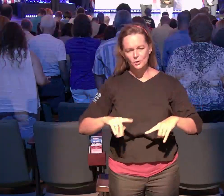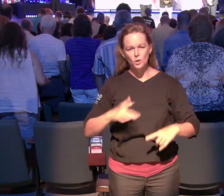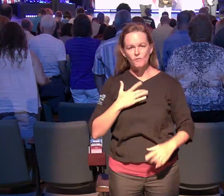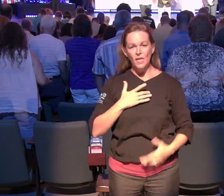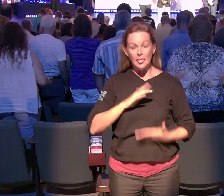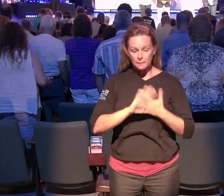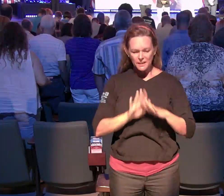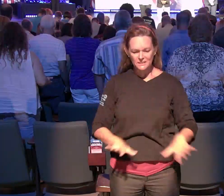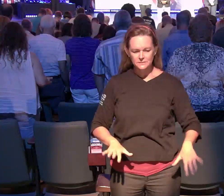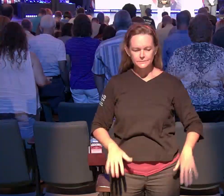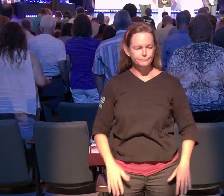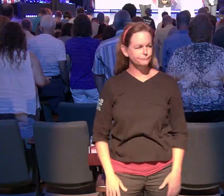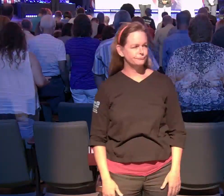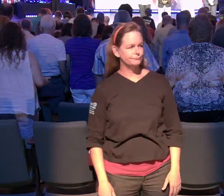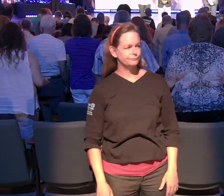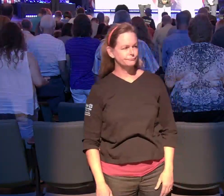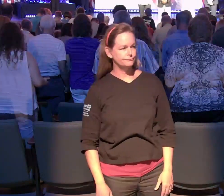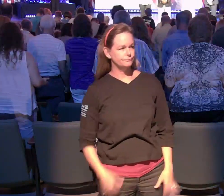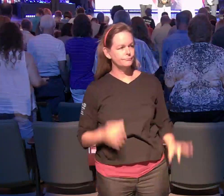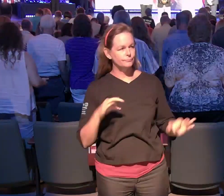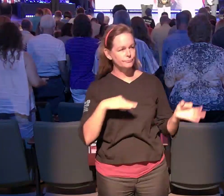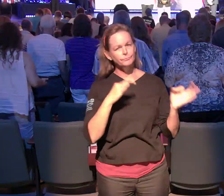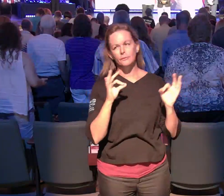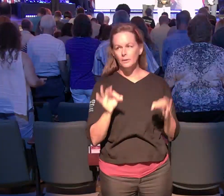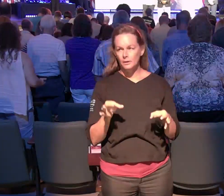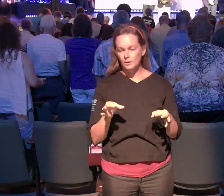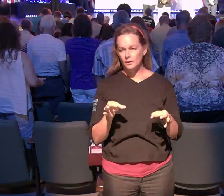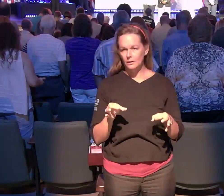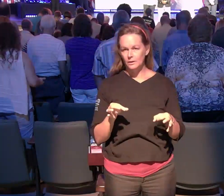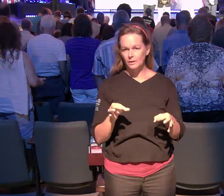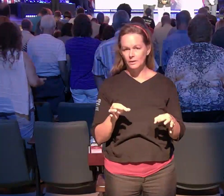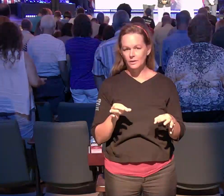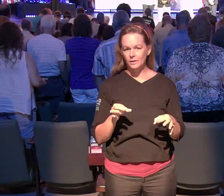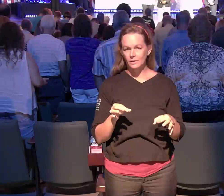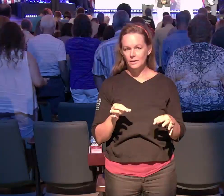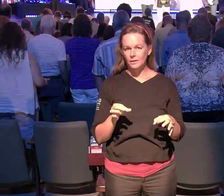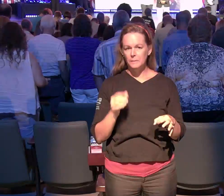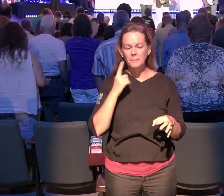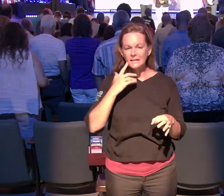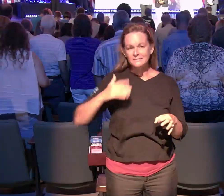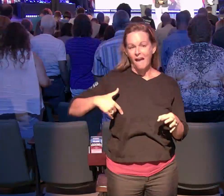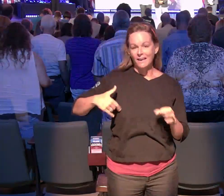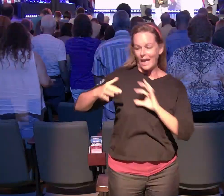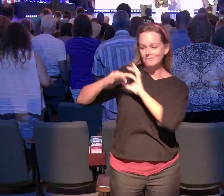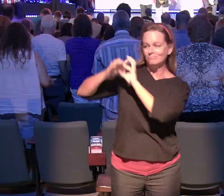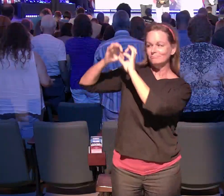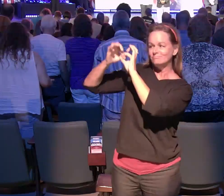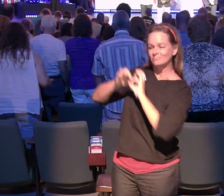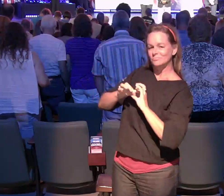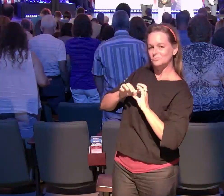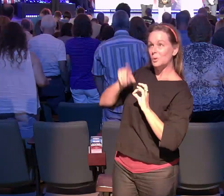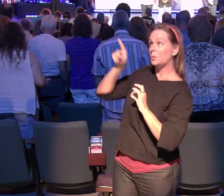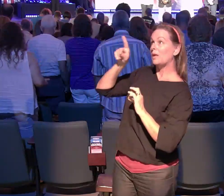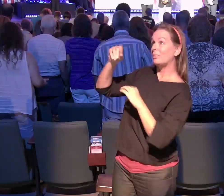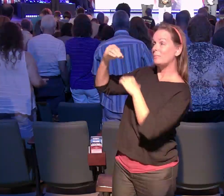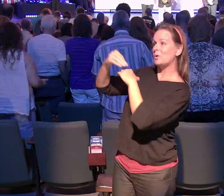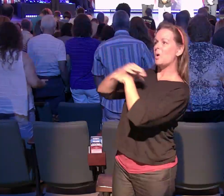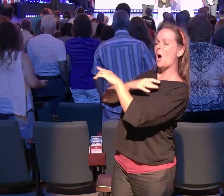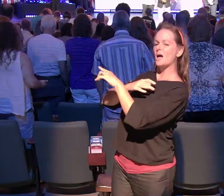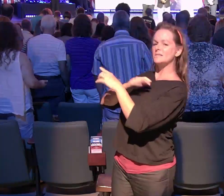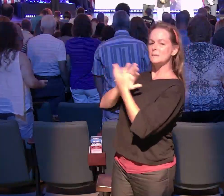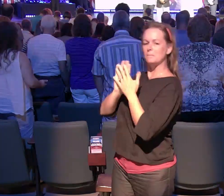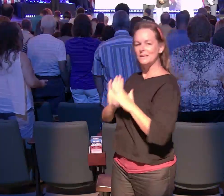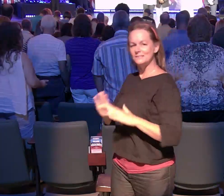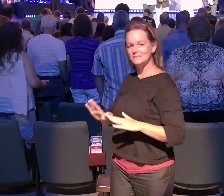peace because you don't know the person of peace. His name is Jesus Christ. And